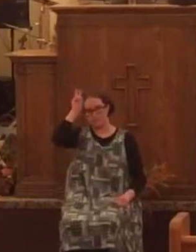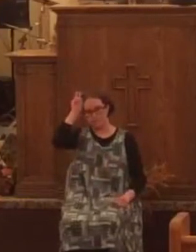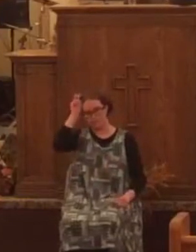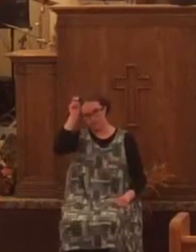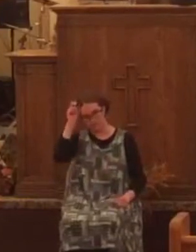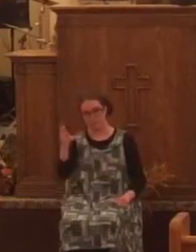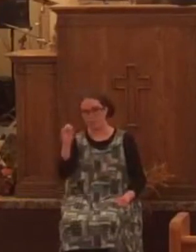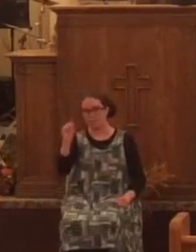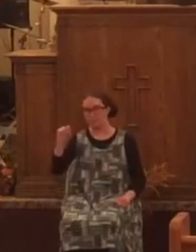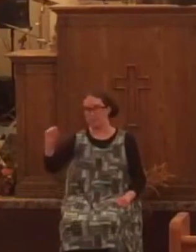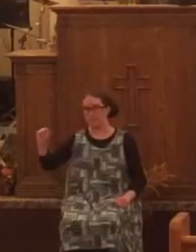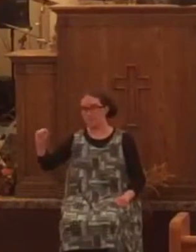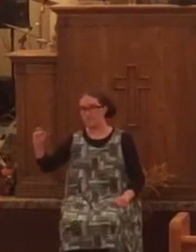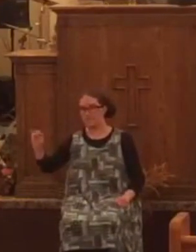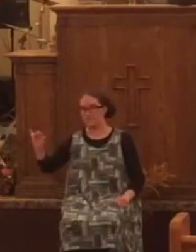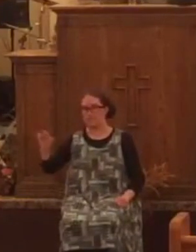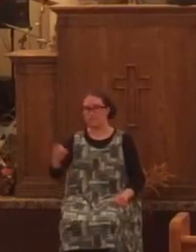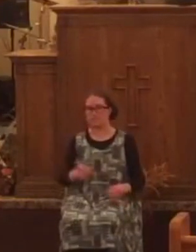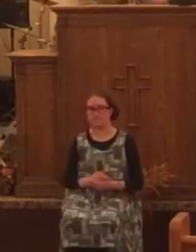Cottontail. Hallelujah.